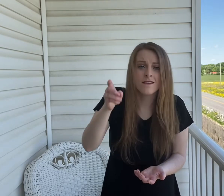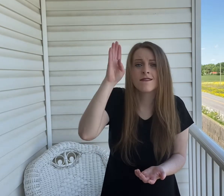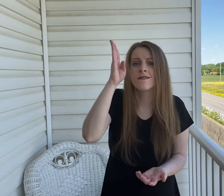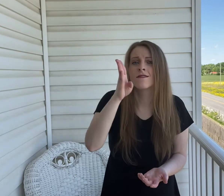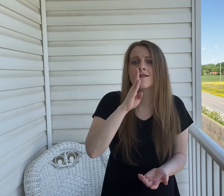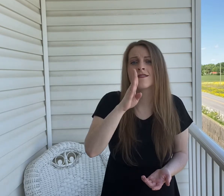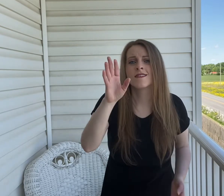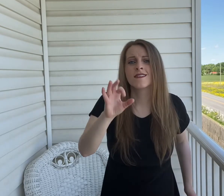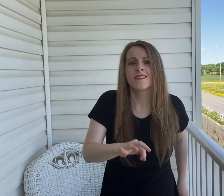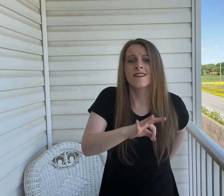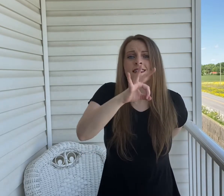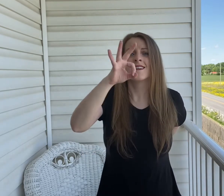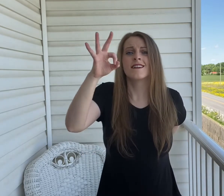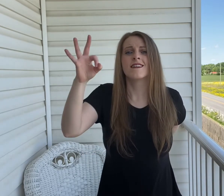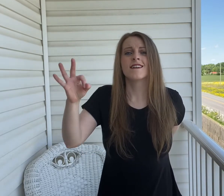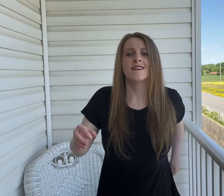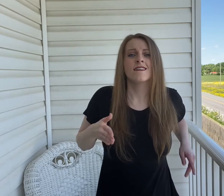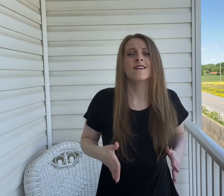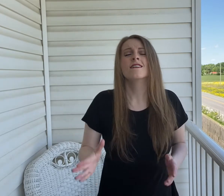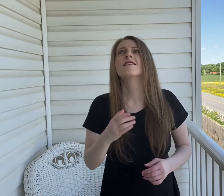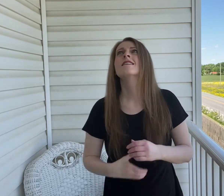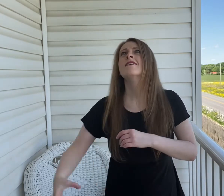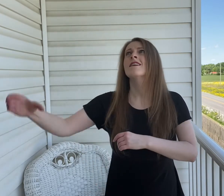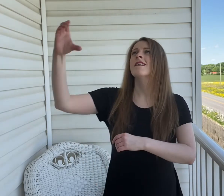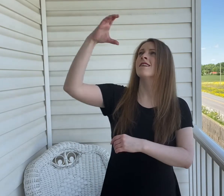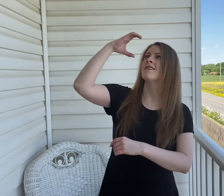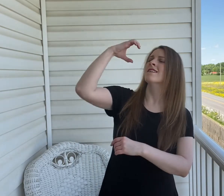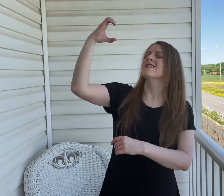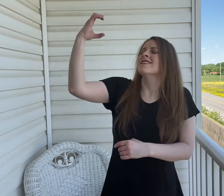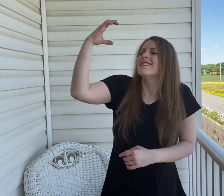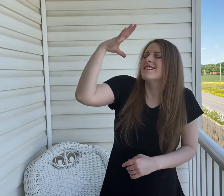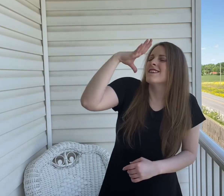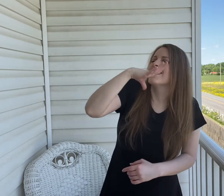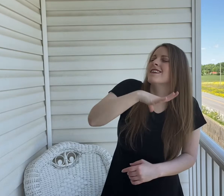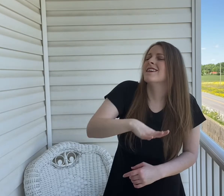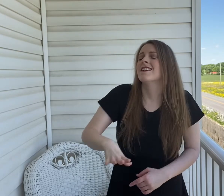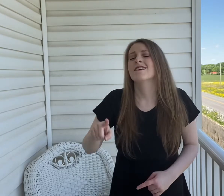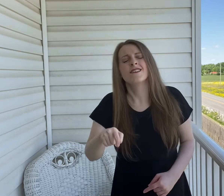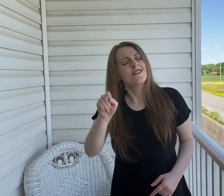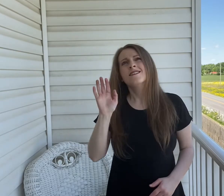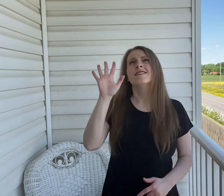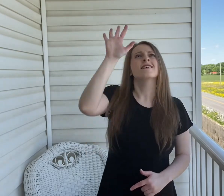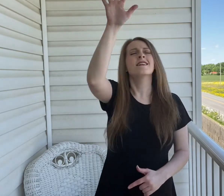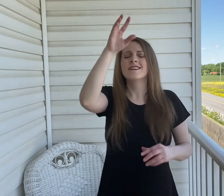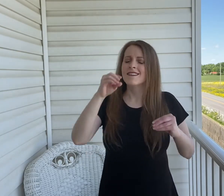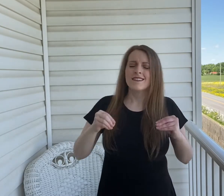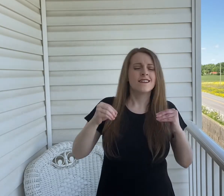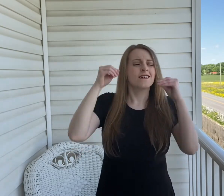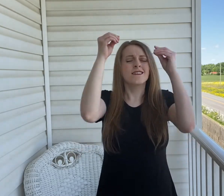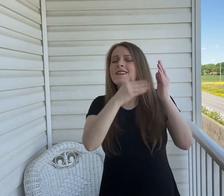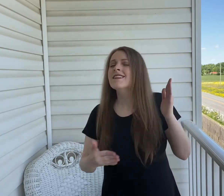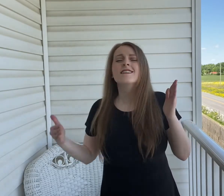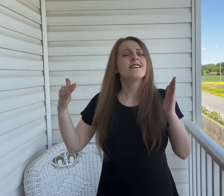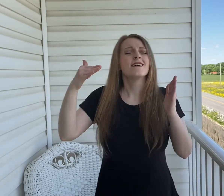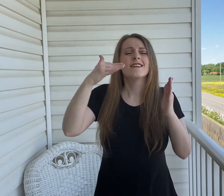you will be found. So let the sun come streaming in, 'cause you'll reach up and you'll rise